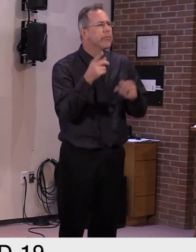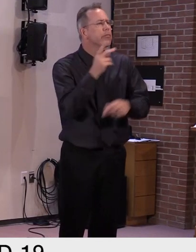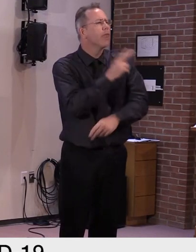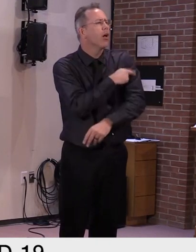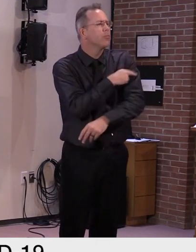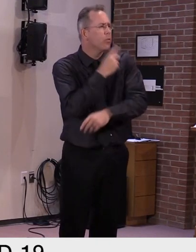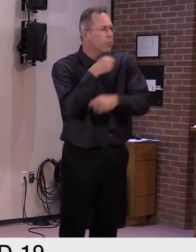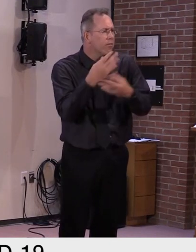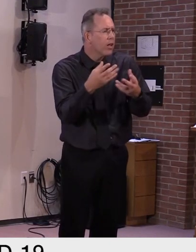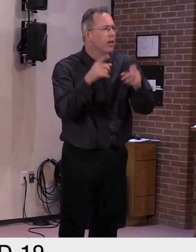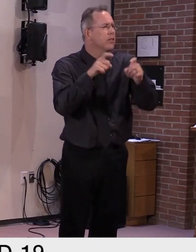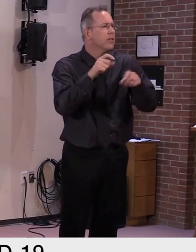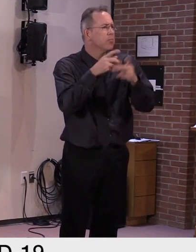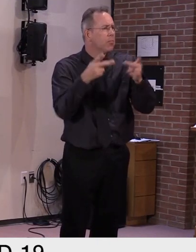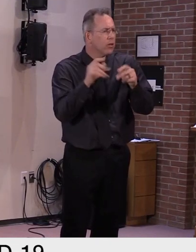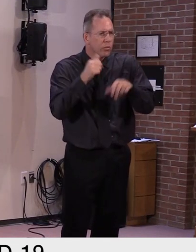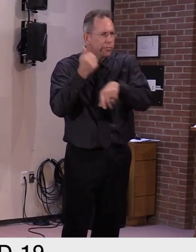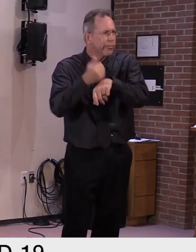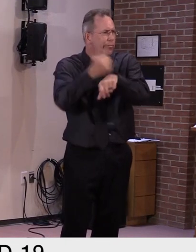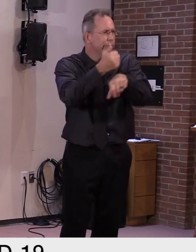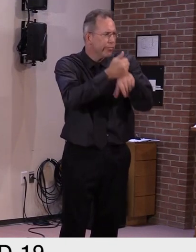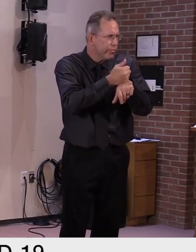So we've added